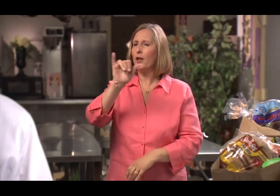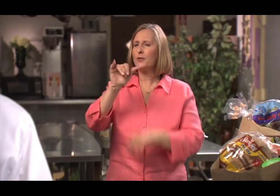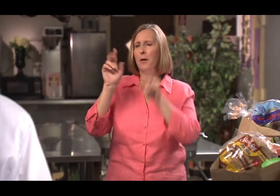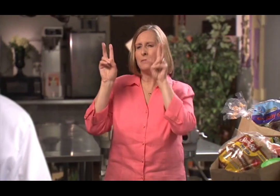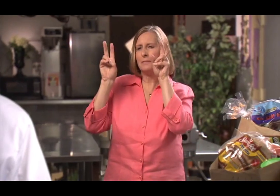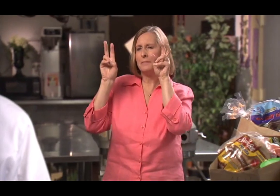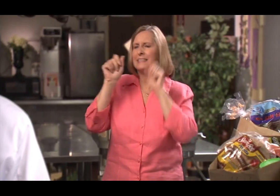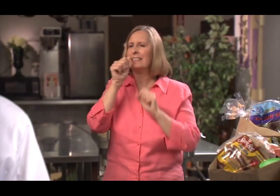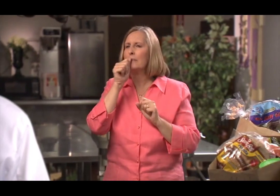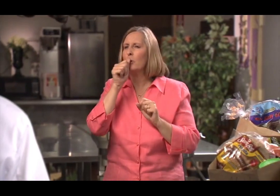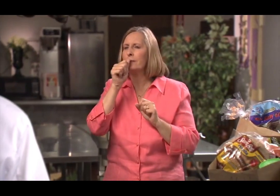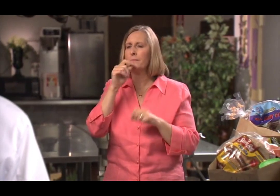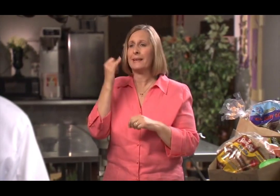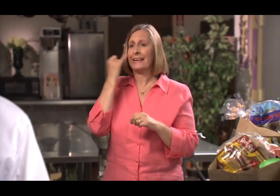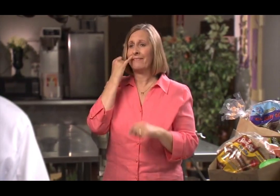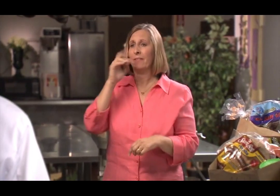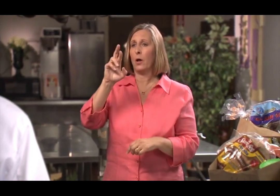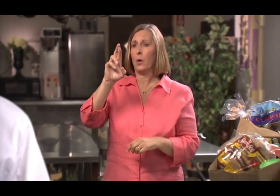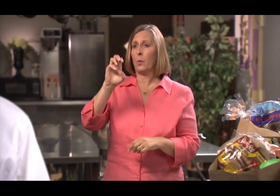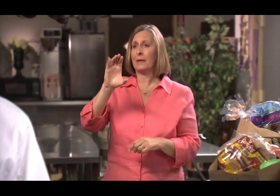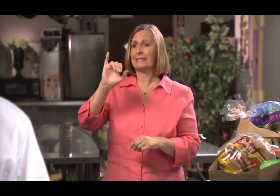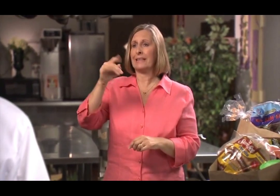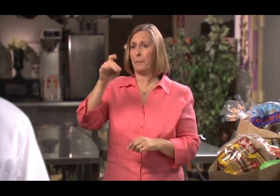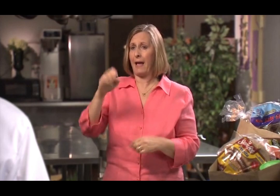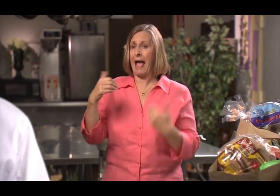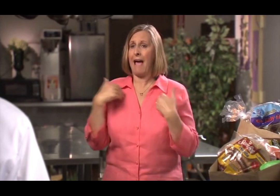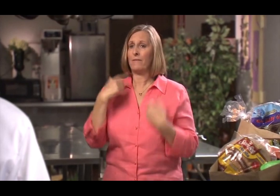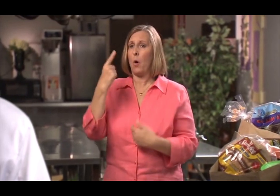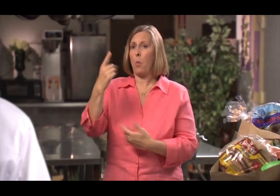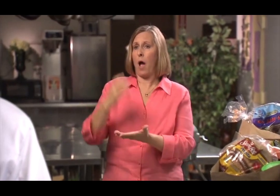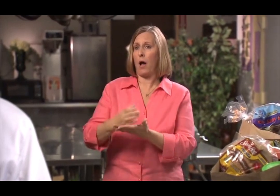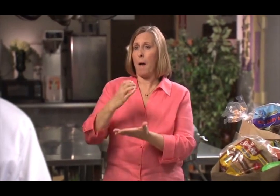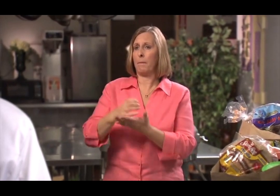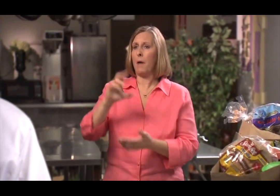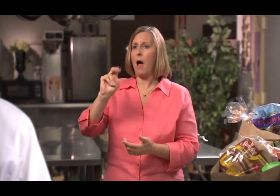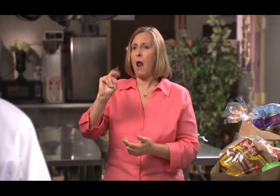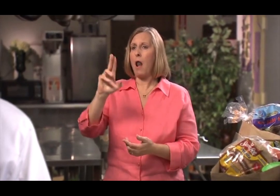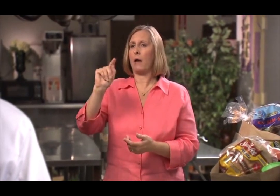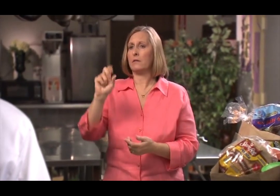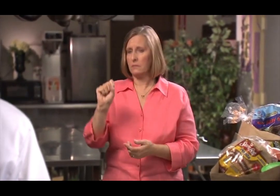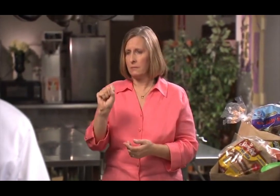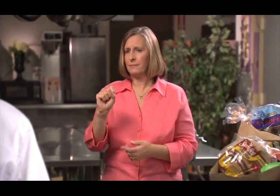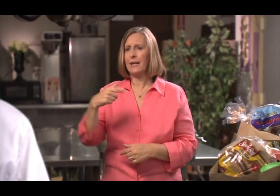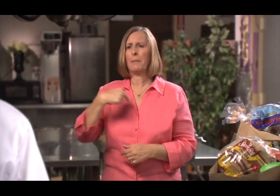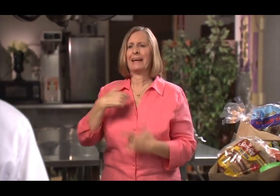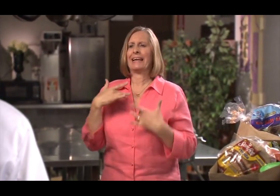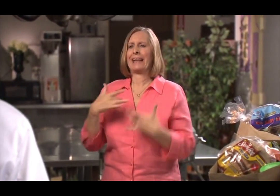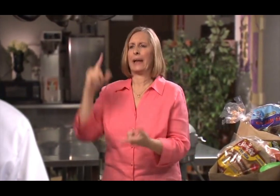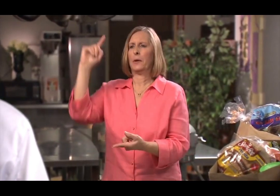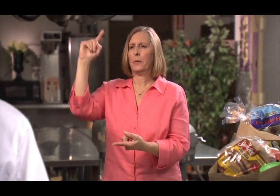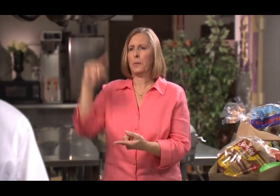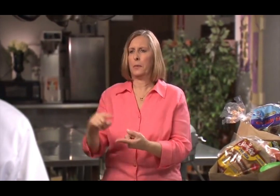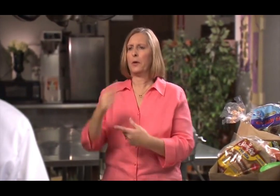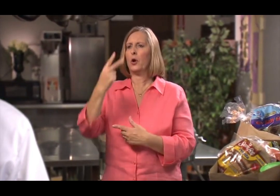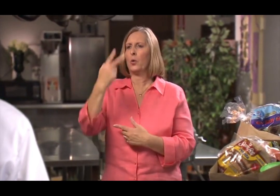I also have a few secret tricks. If a recipe calls for 1 cup of nuts, I use 2/3 of a cup,